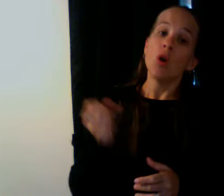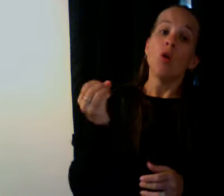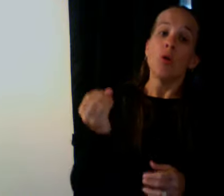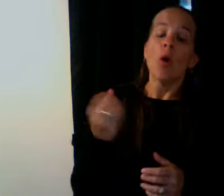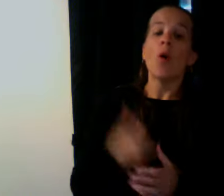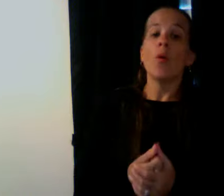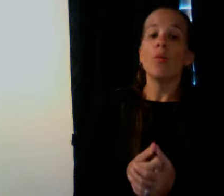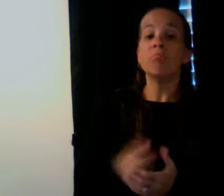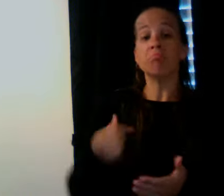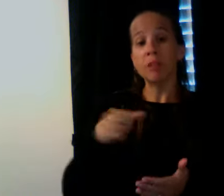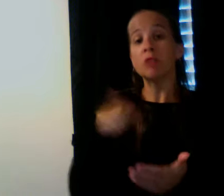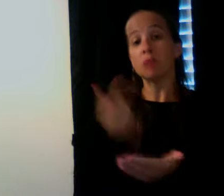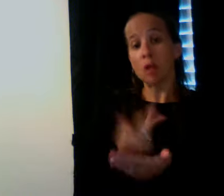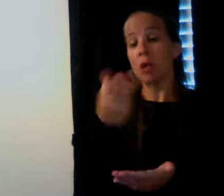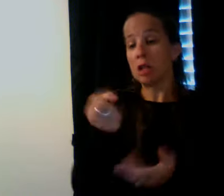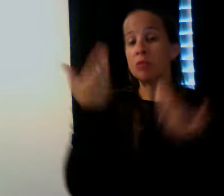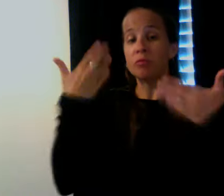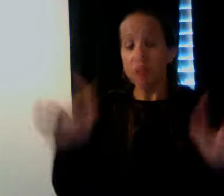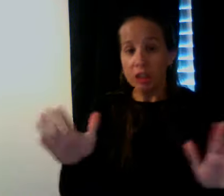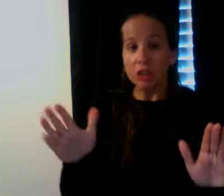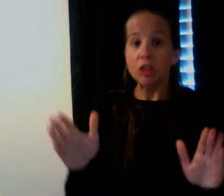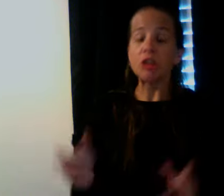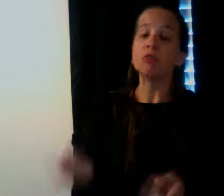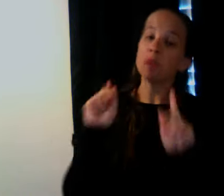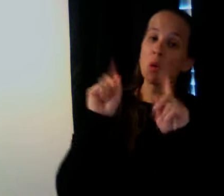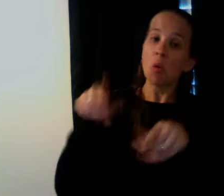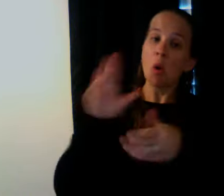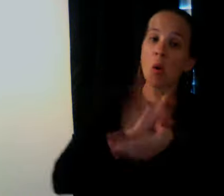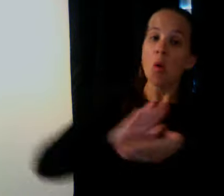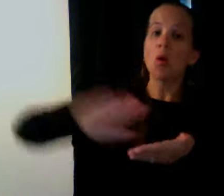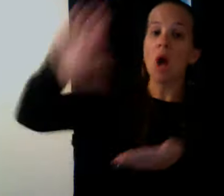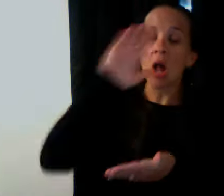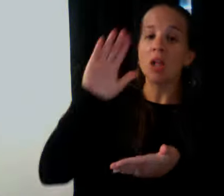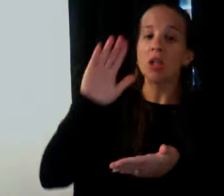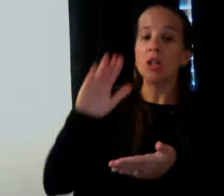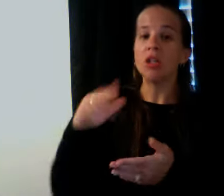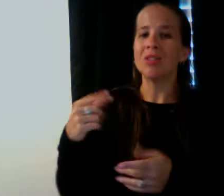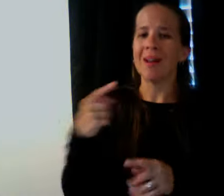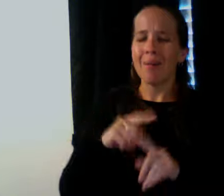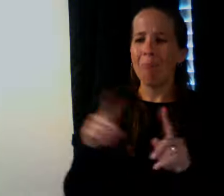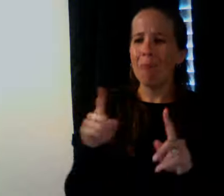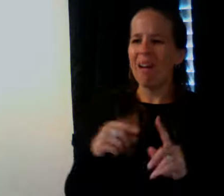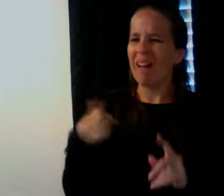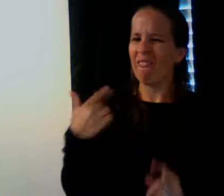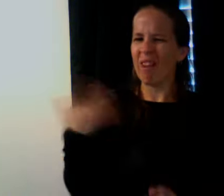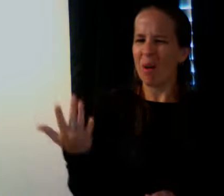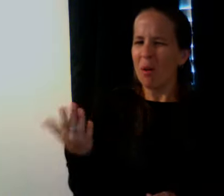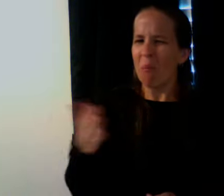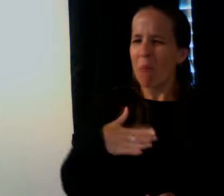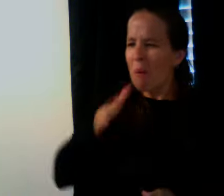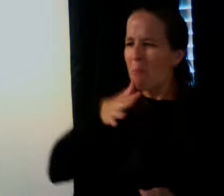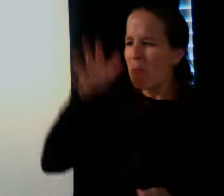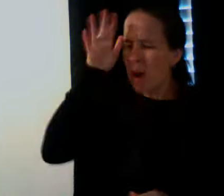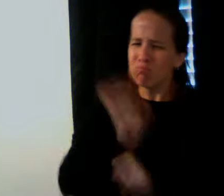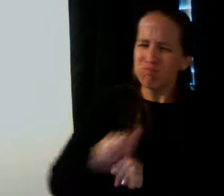Stanford. And all of my working class parents' savings were being spent on my college tuition. After 6 months, I